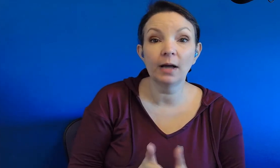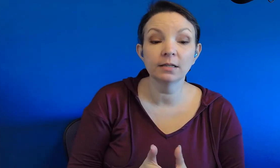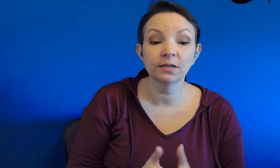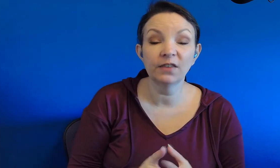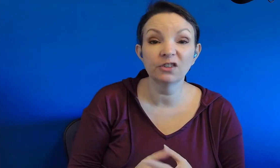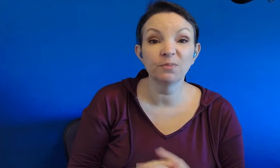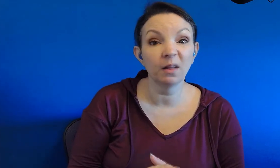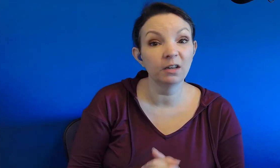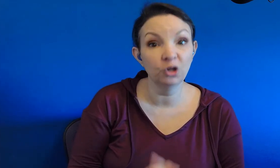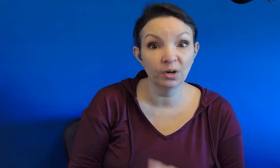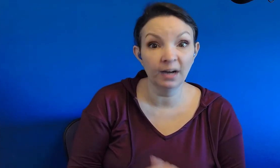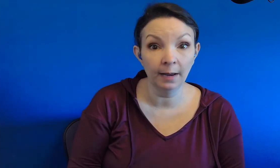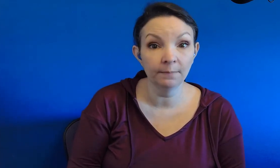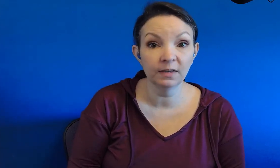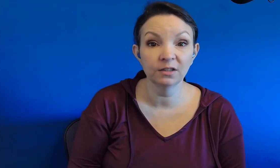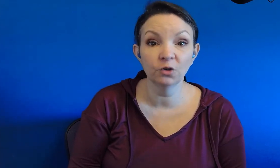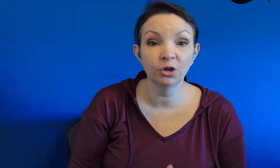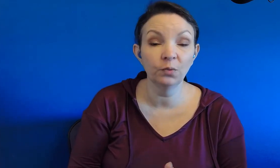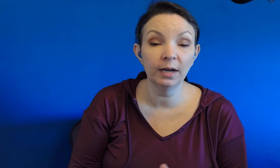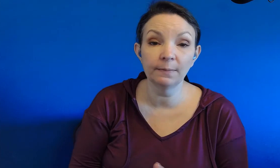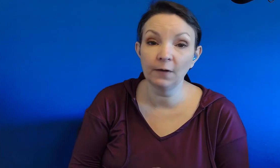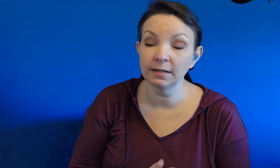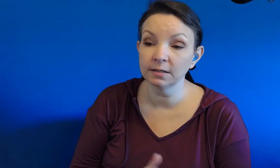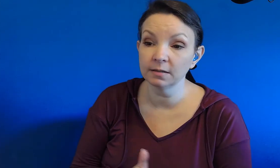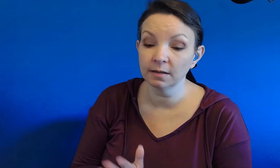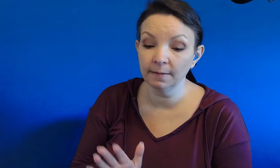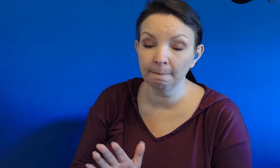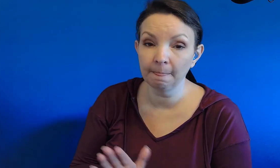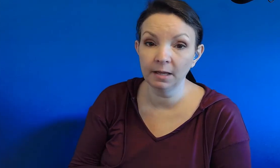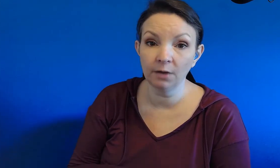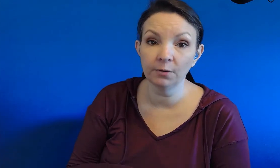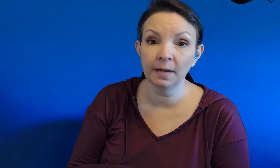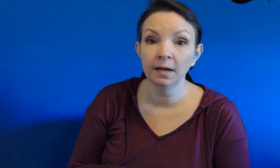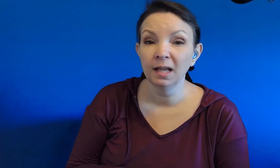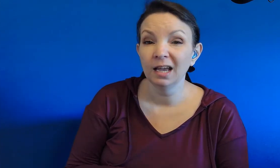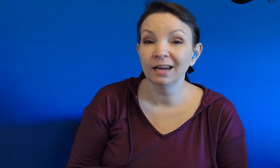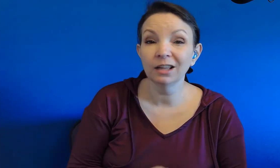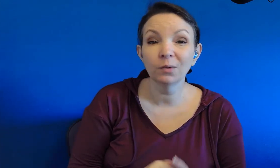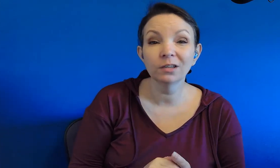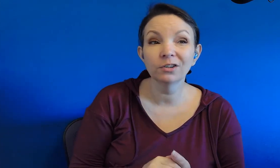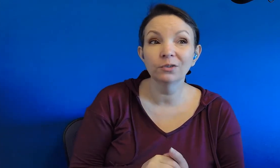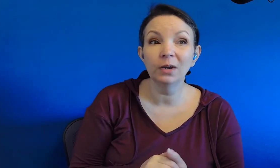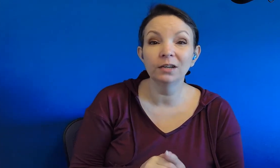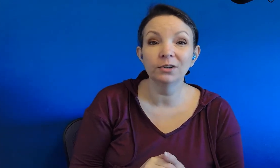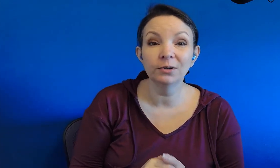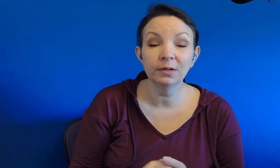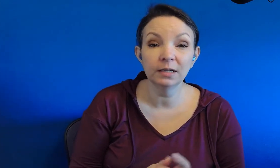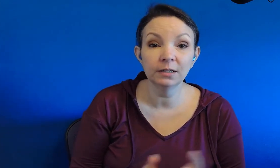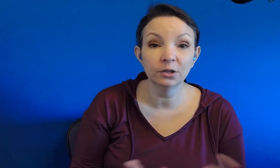finger spelling your name. That's a good way to practice the alphabet. Another one is a good way to do is you're doing